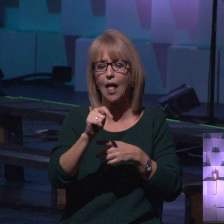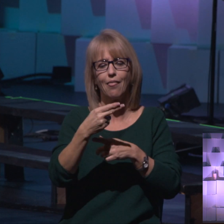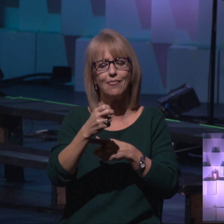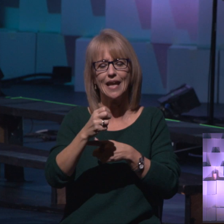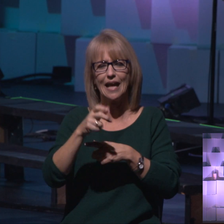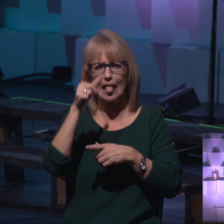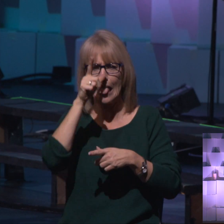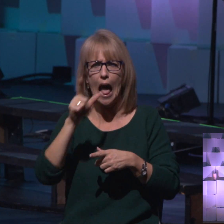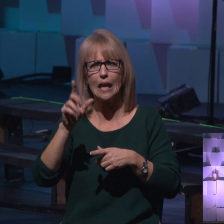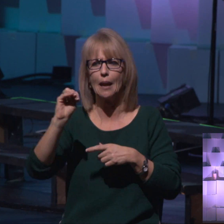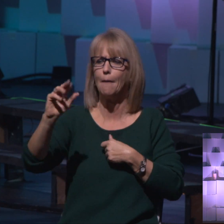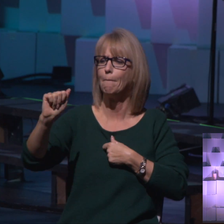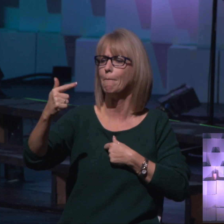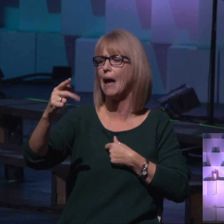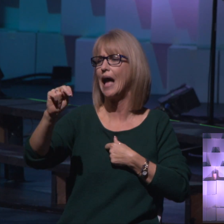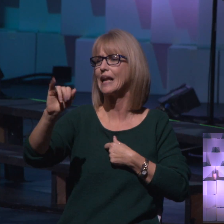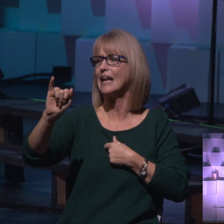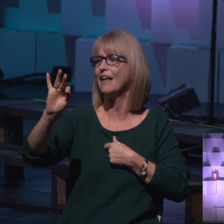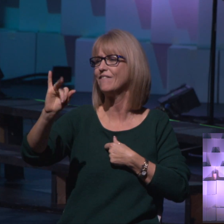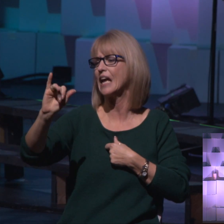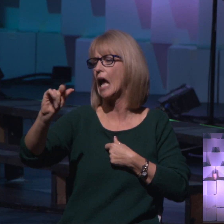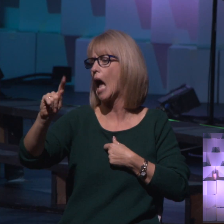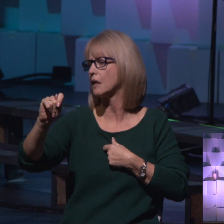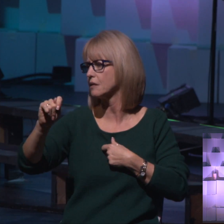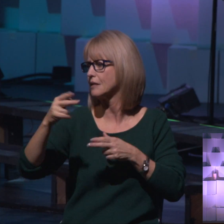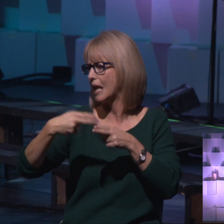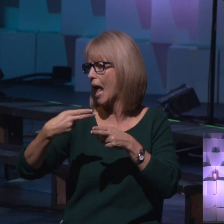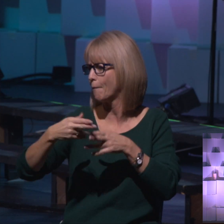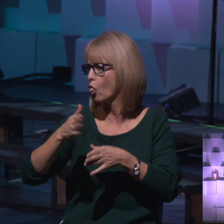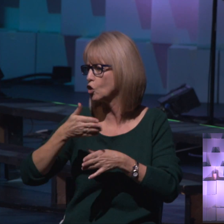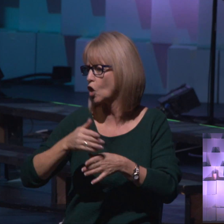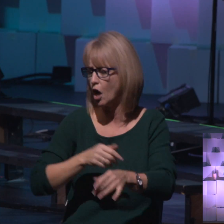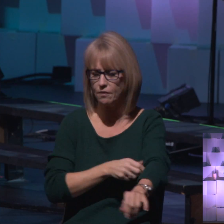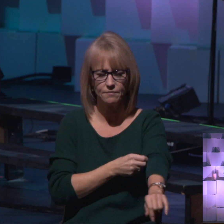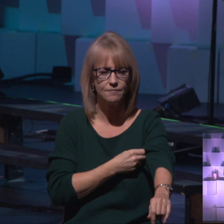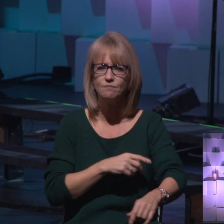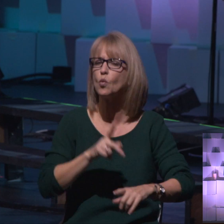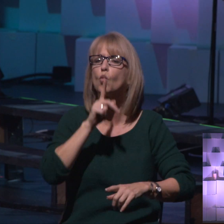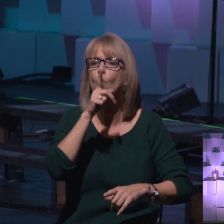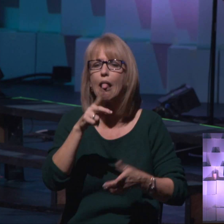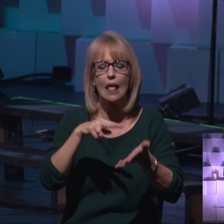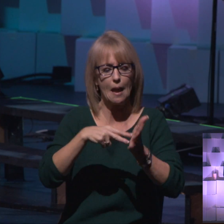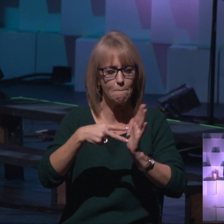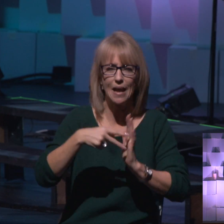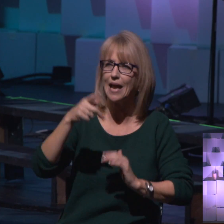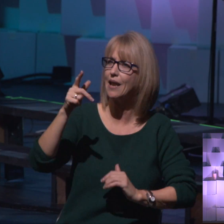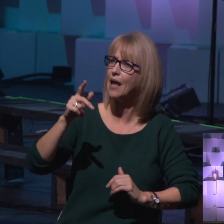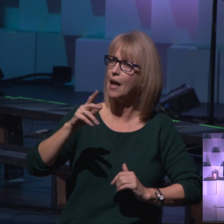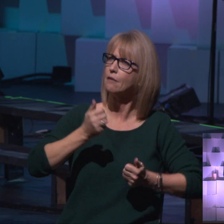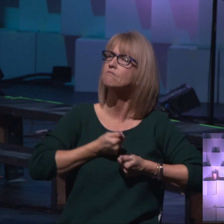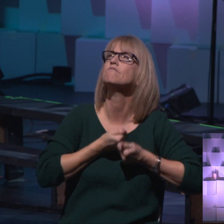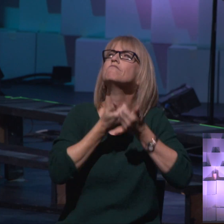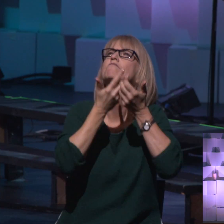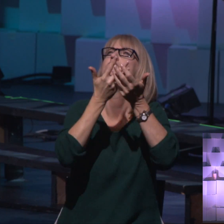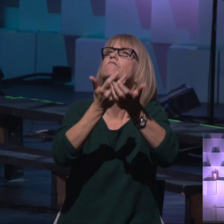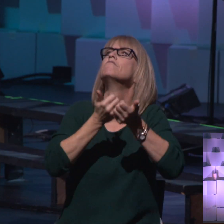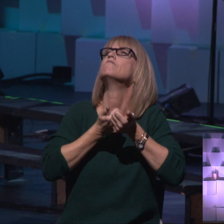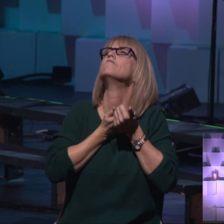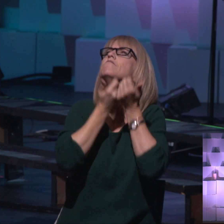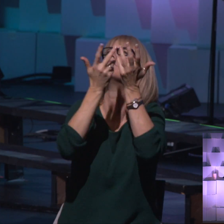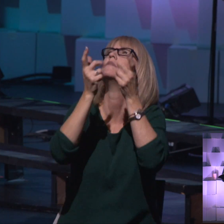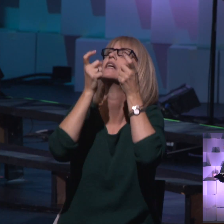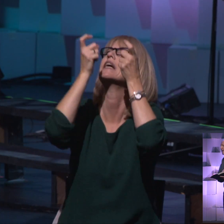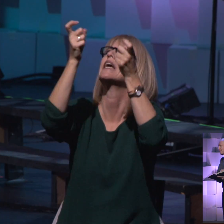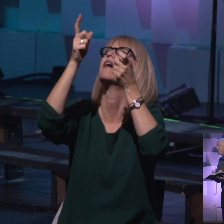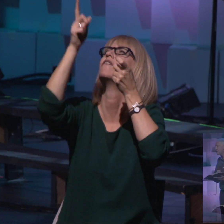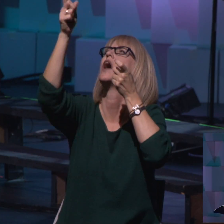Latin. So it's Mary's glorification of Jesus, or how she glorifies, or how she magnifies. So